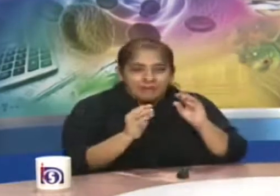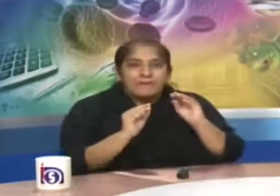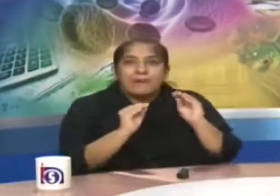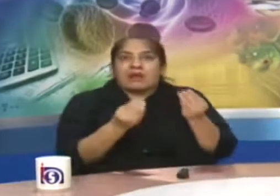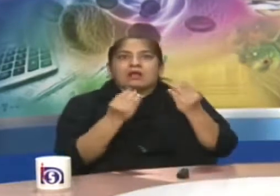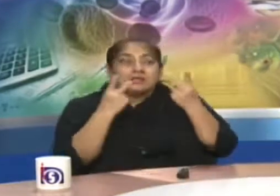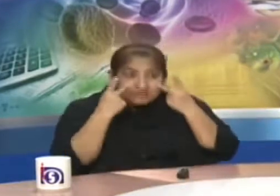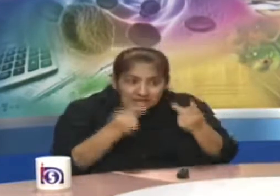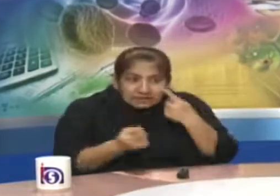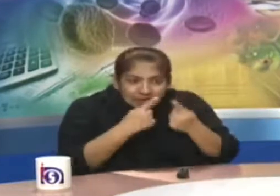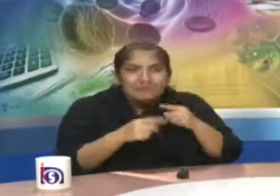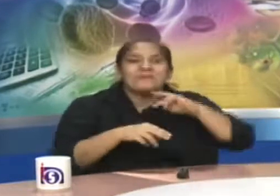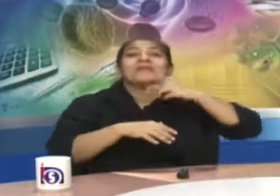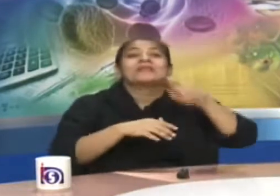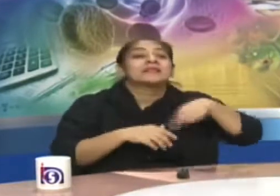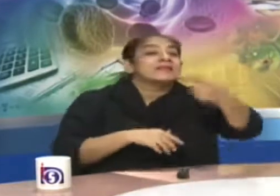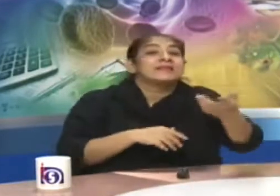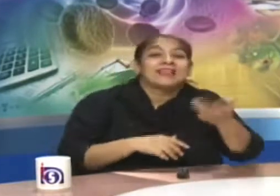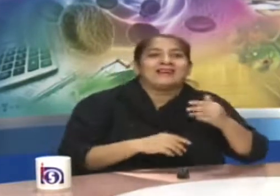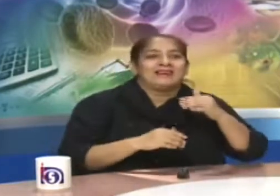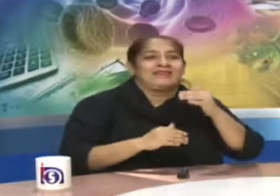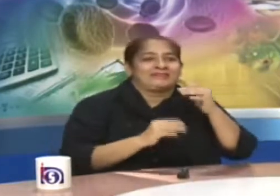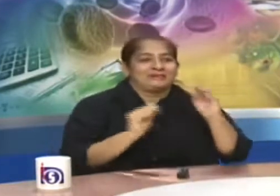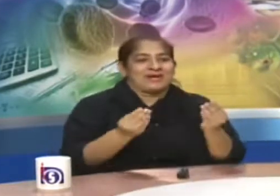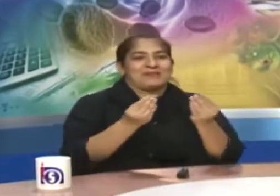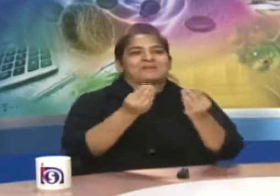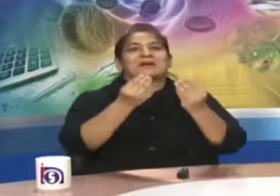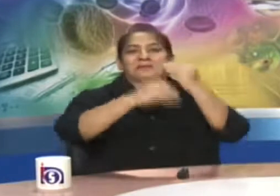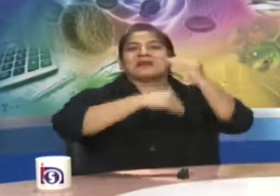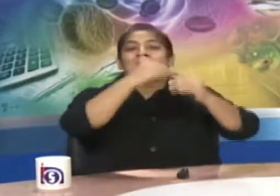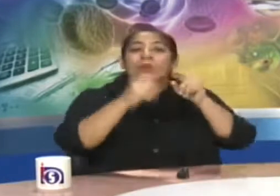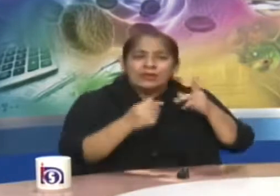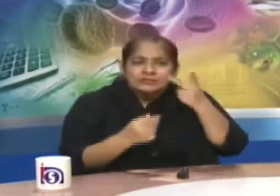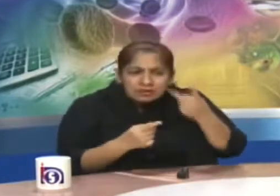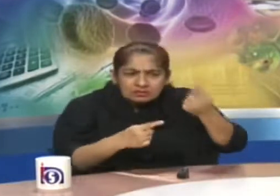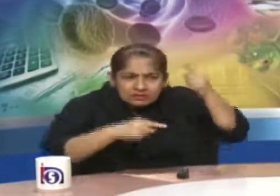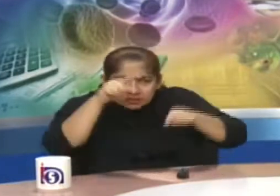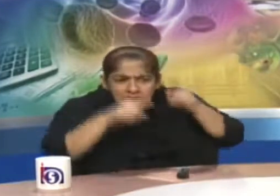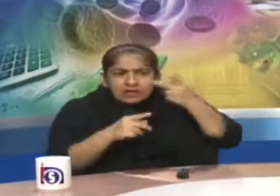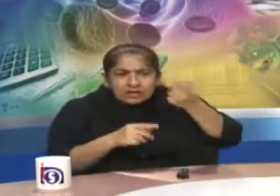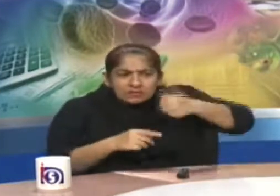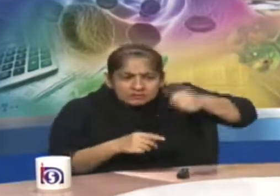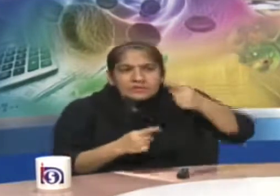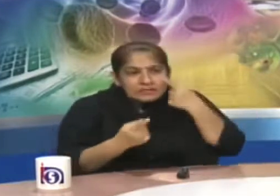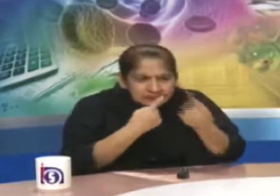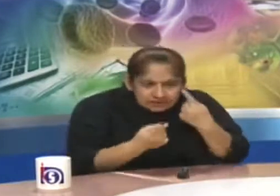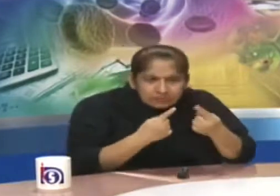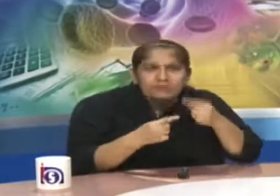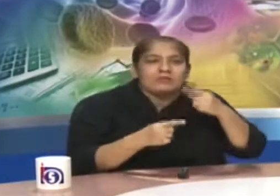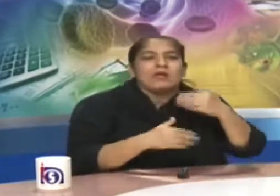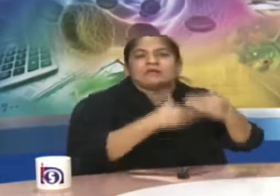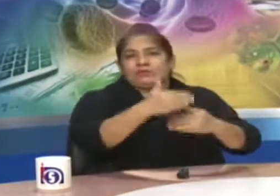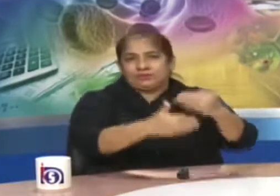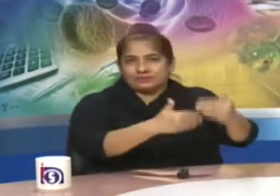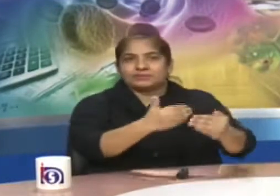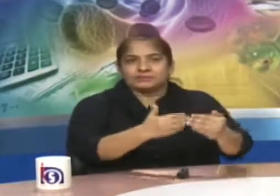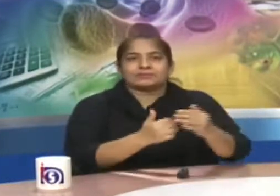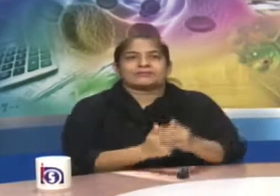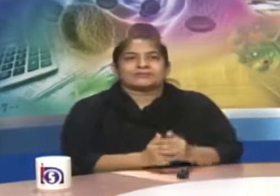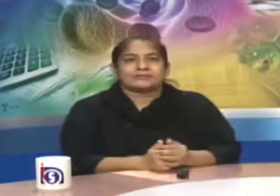are just like economic health of a country. It should improve. So the barometer,